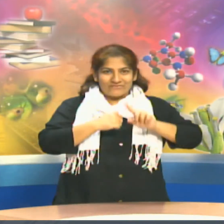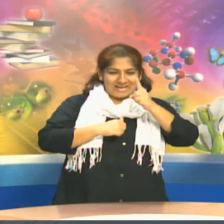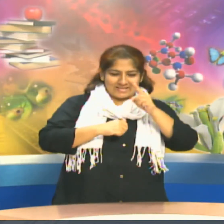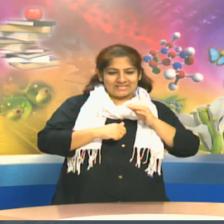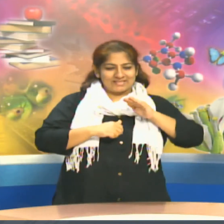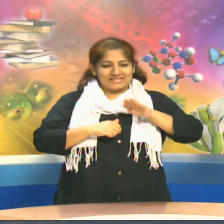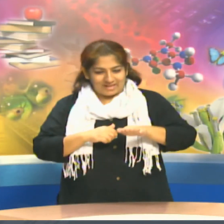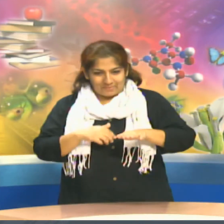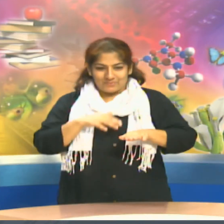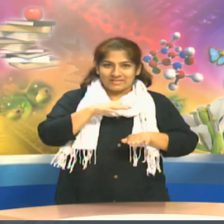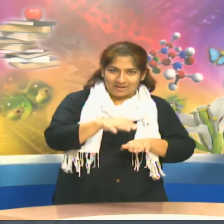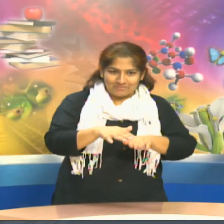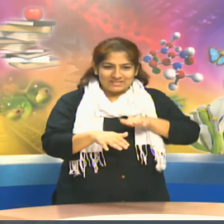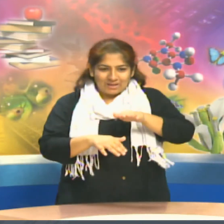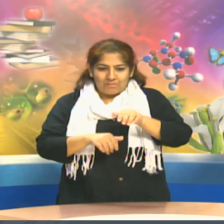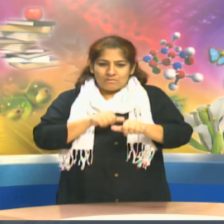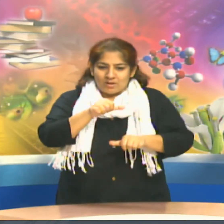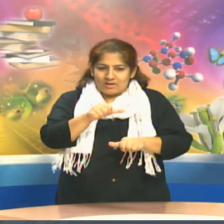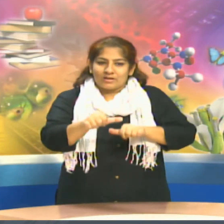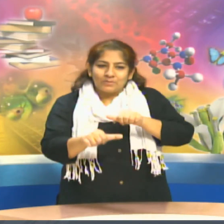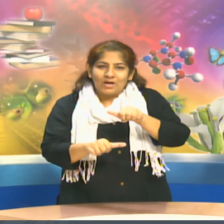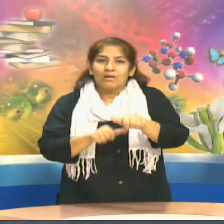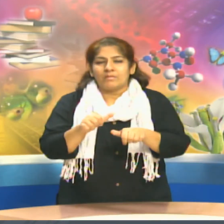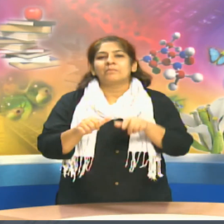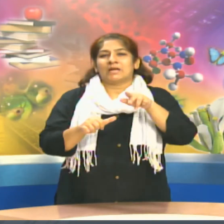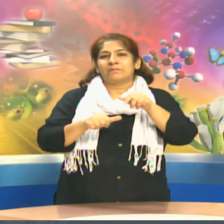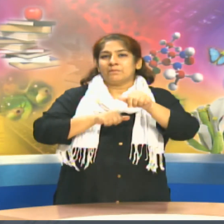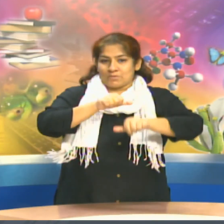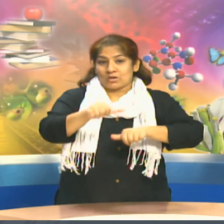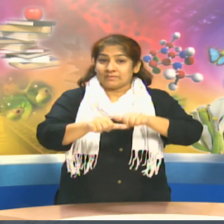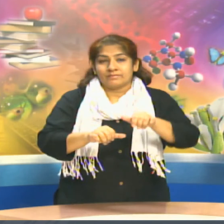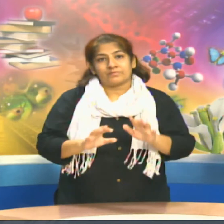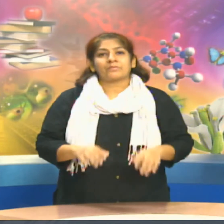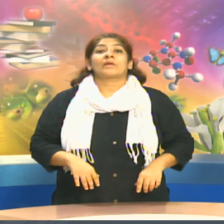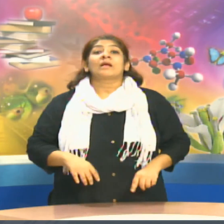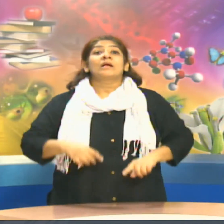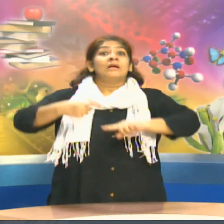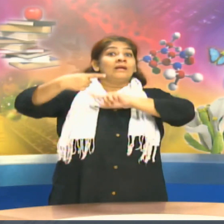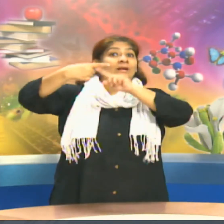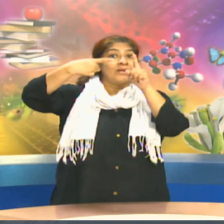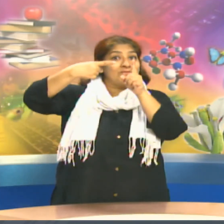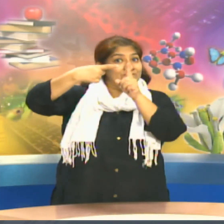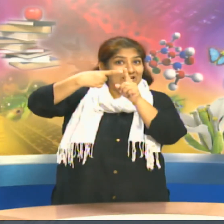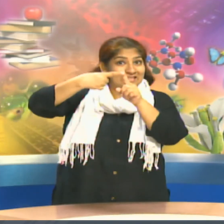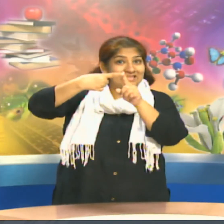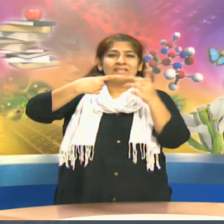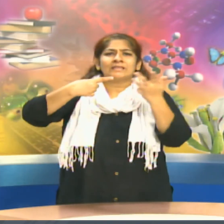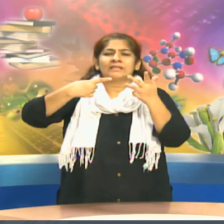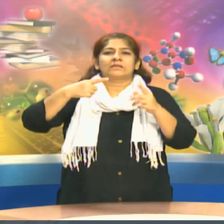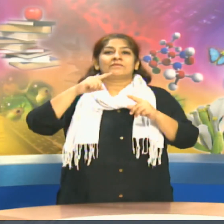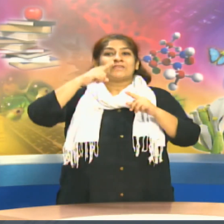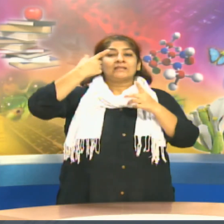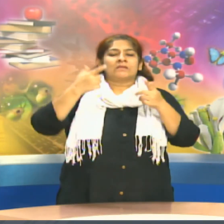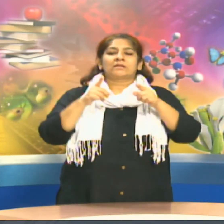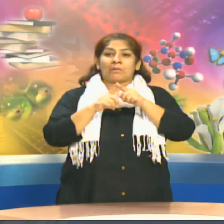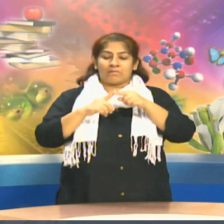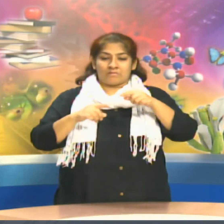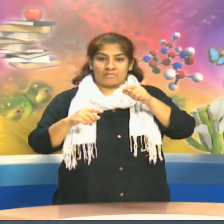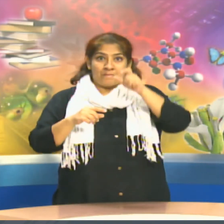just get old in just a small time? No, there are some steps involved, there is a process involved. So, let us